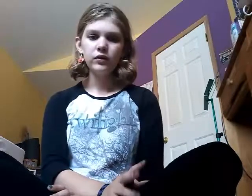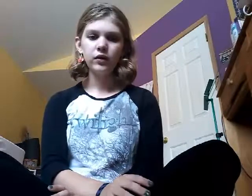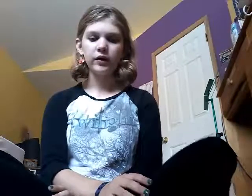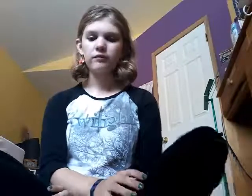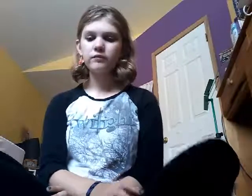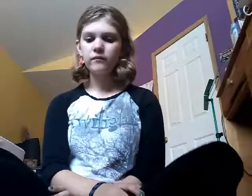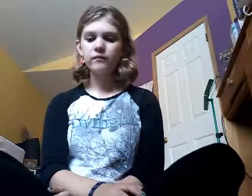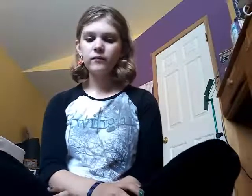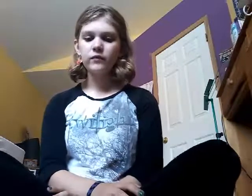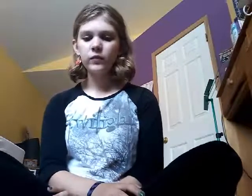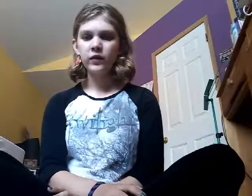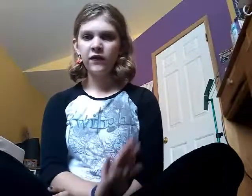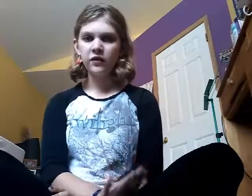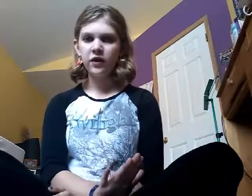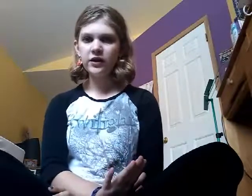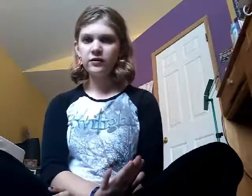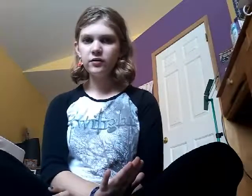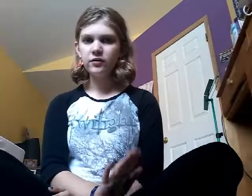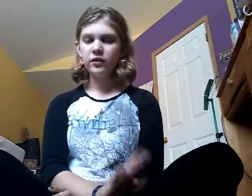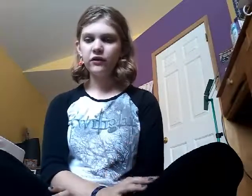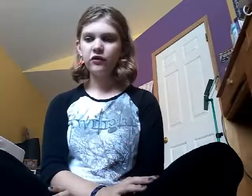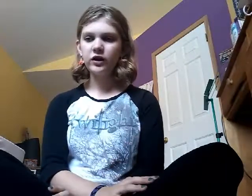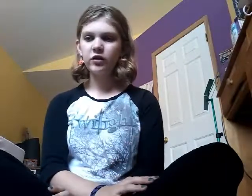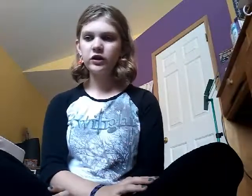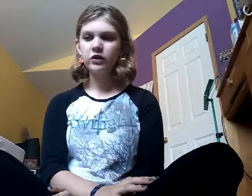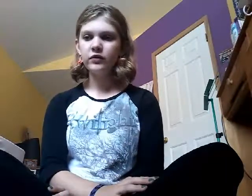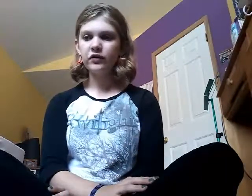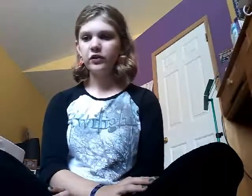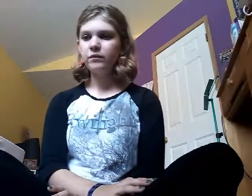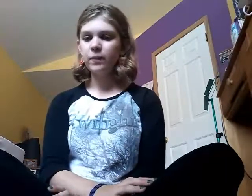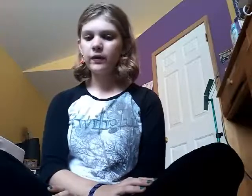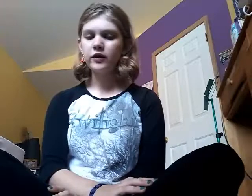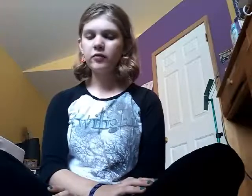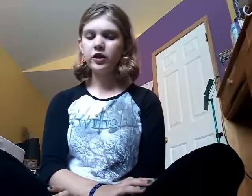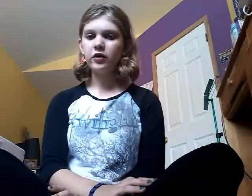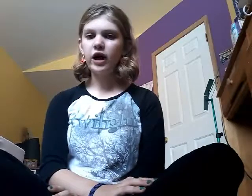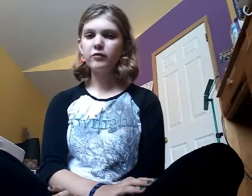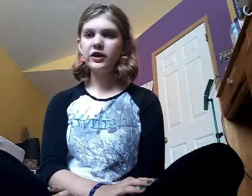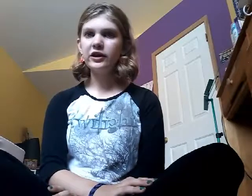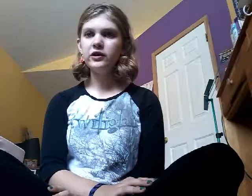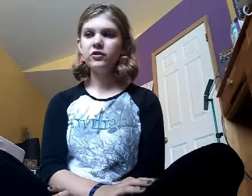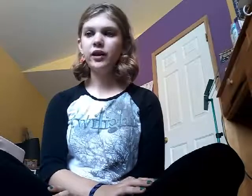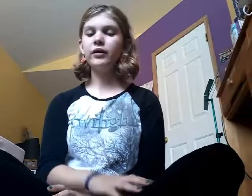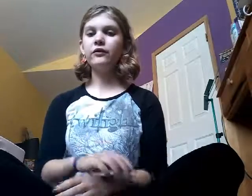All right. You think you got it? All right. So, now I'm going to quiz you. And let me know how many you got right.